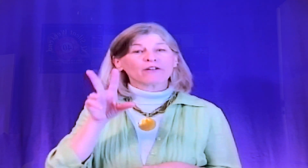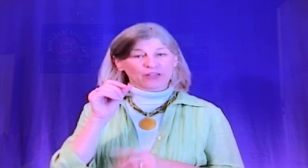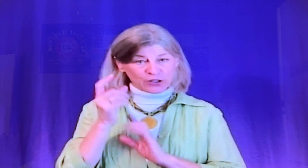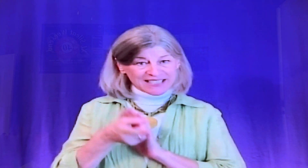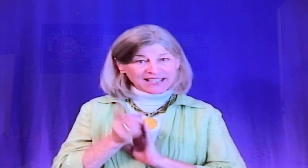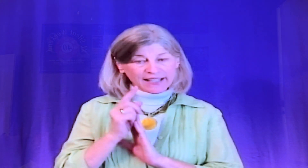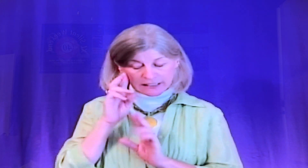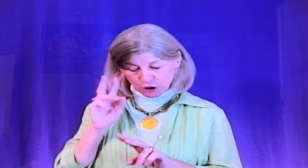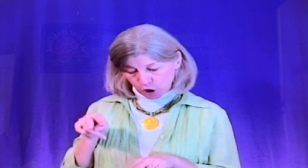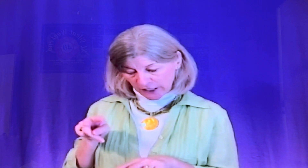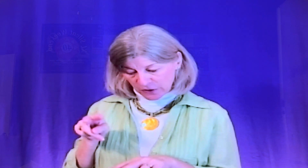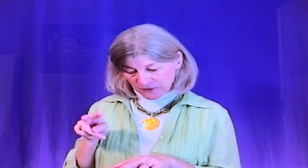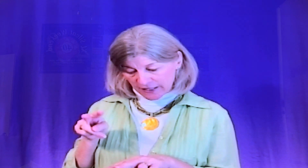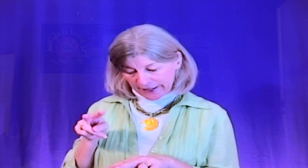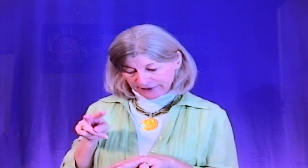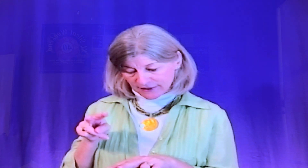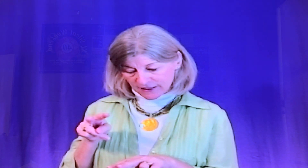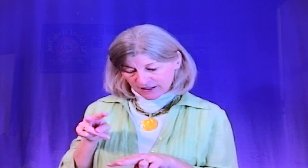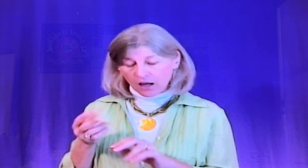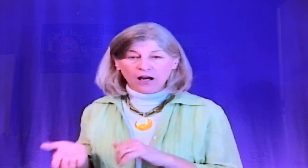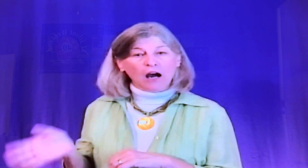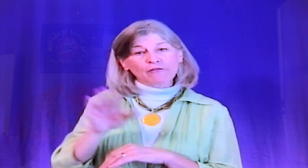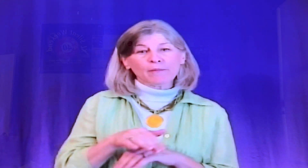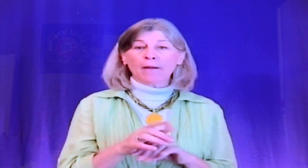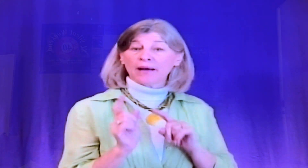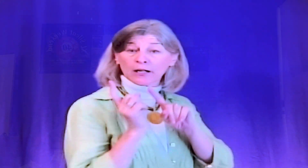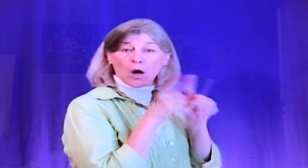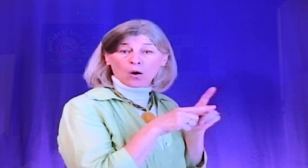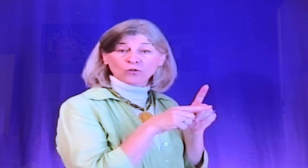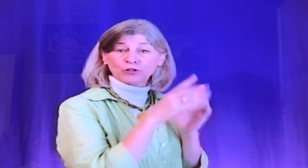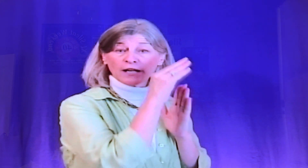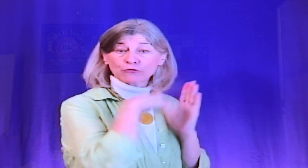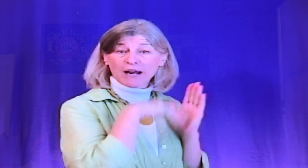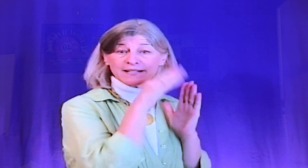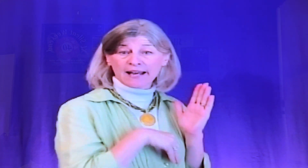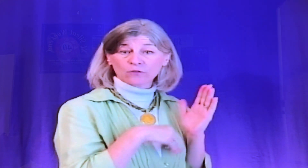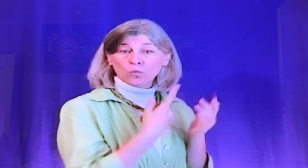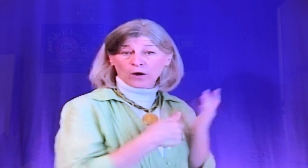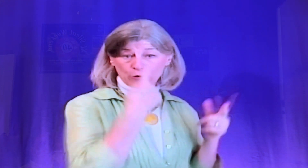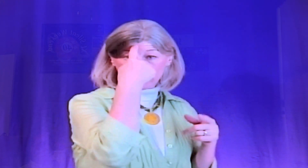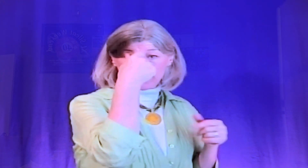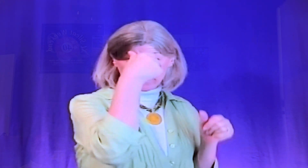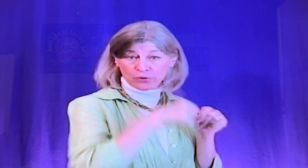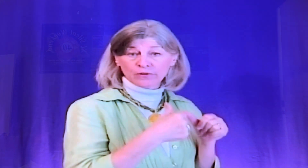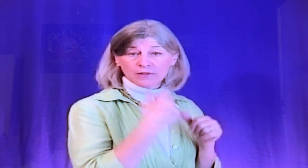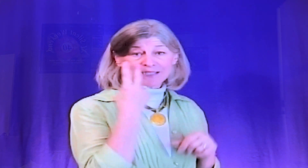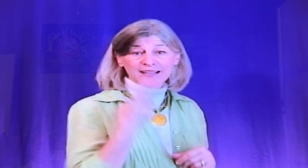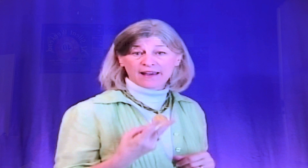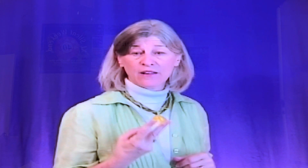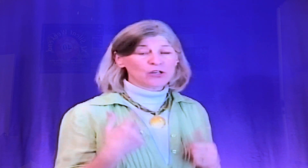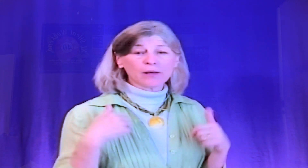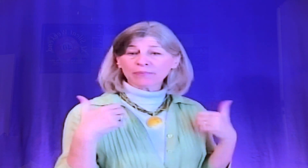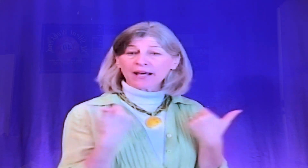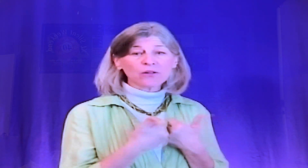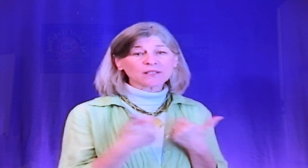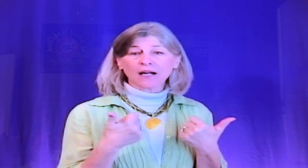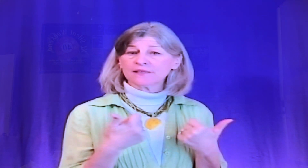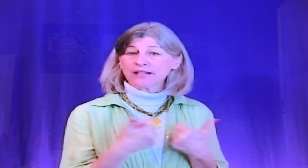30 seconds, look at those things, cover them up, and go try to write down what you remember seeing. You can play those kinds of